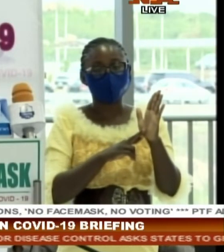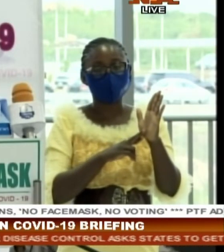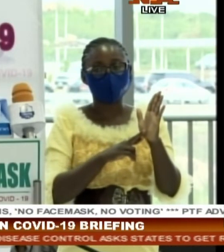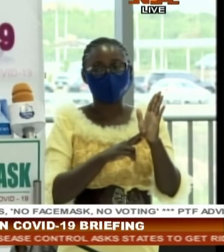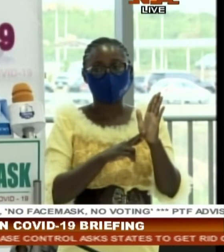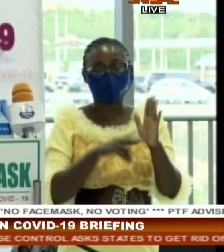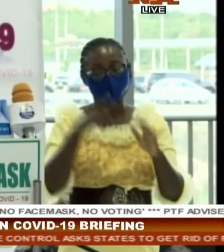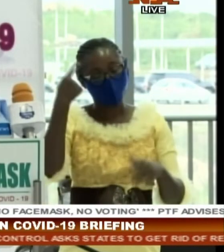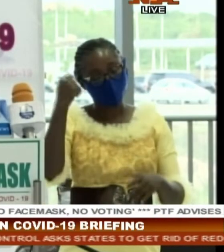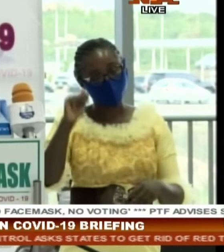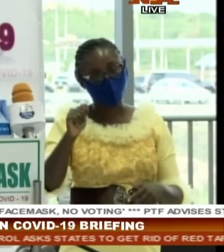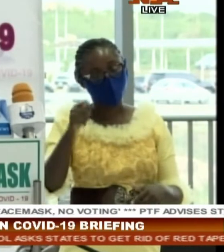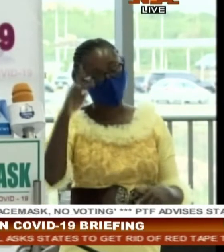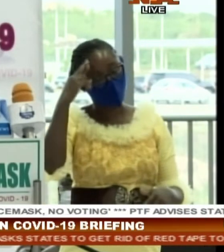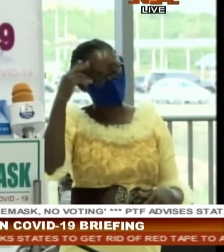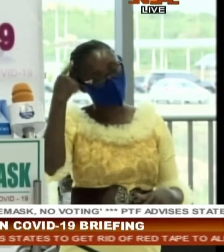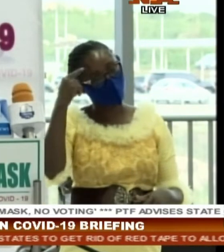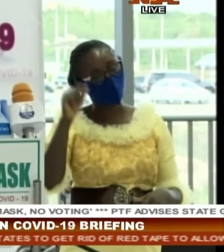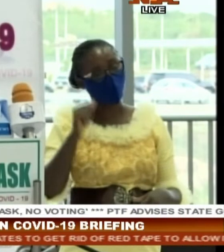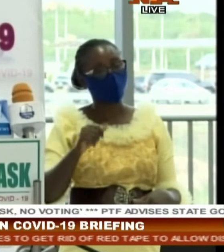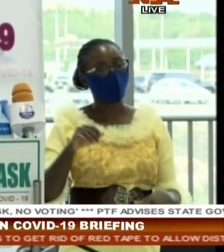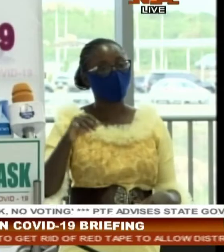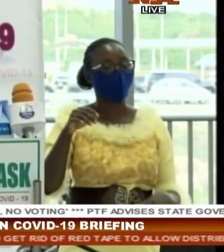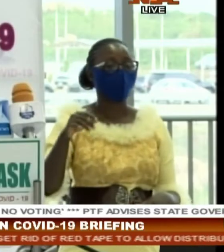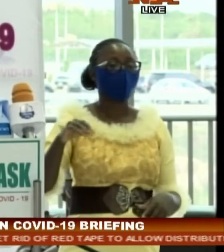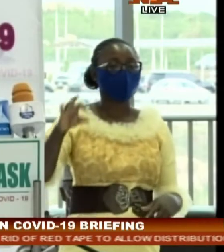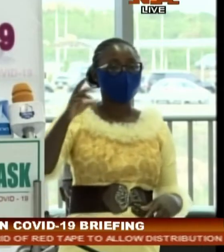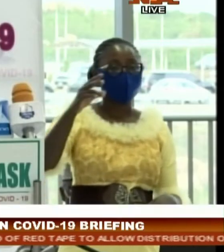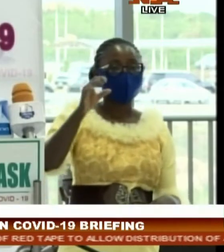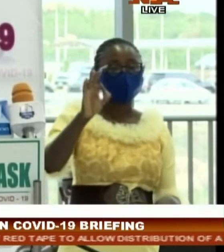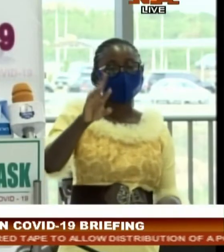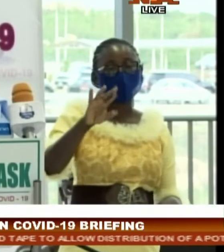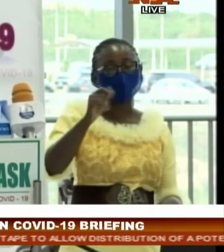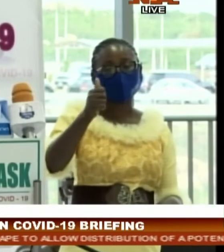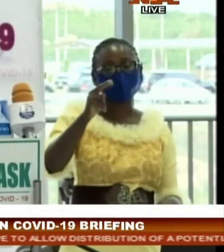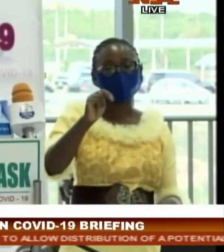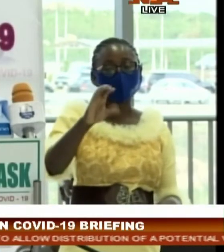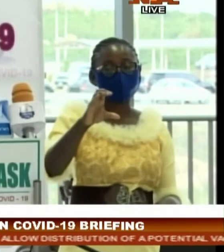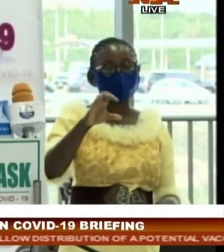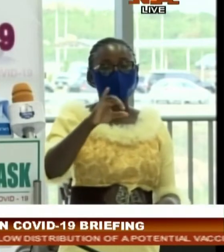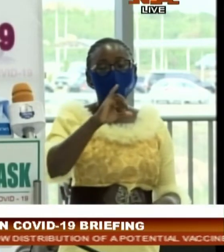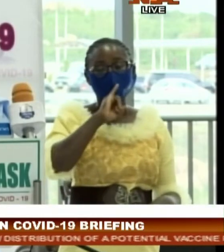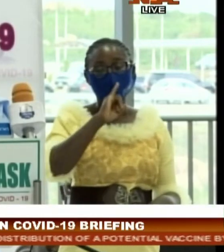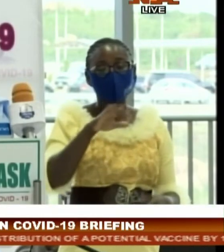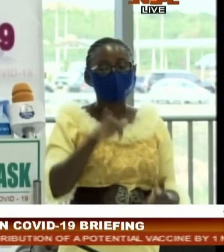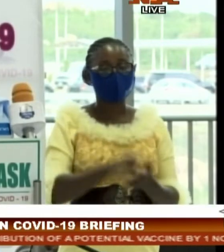Now, the reason for Air France is that tourist visas holders are not allowed entry.